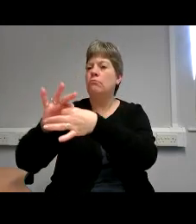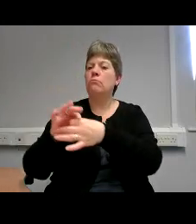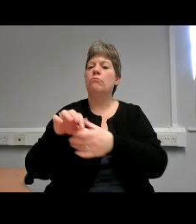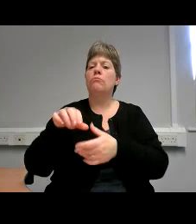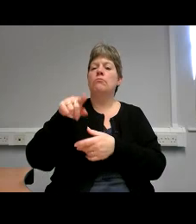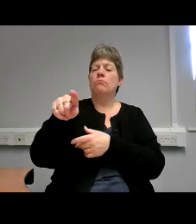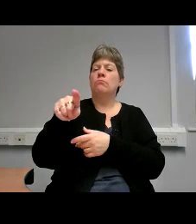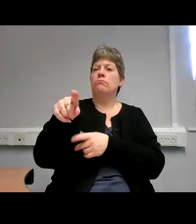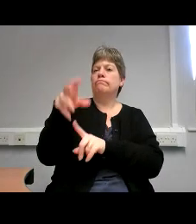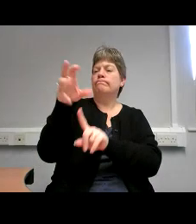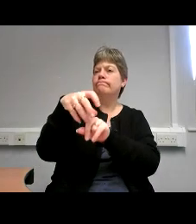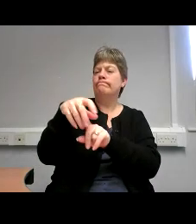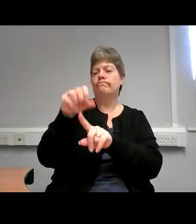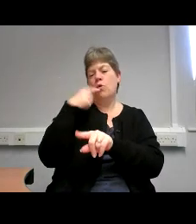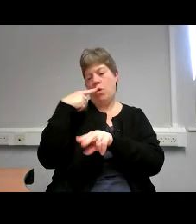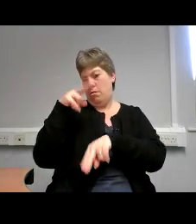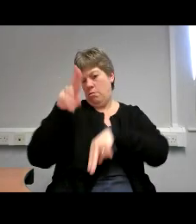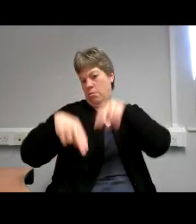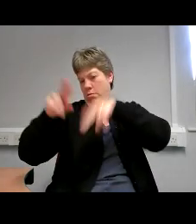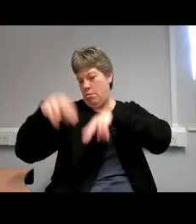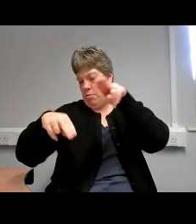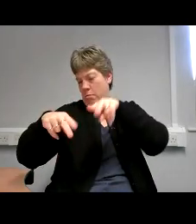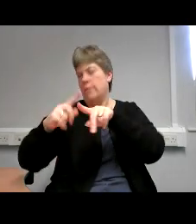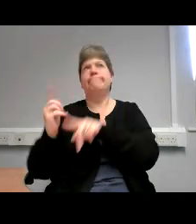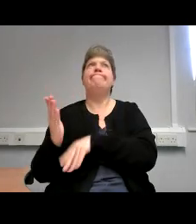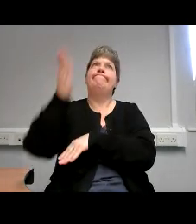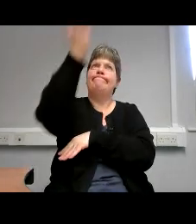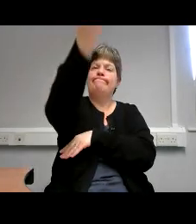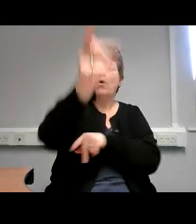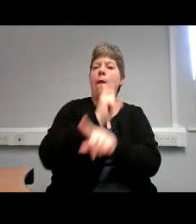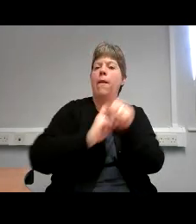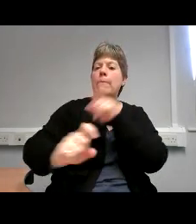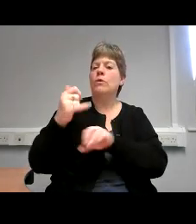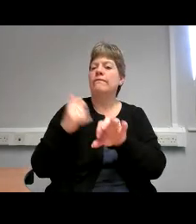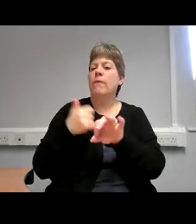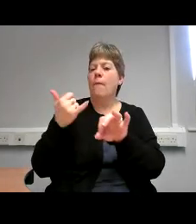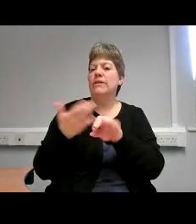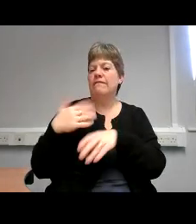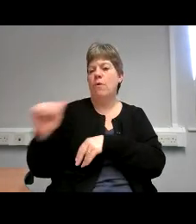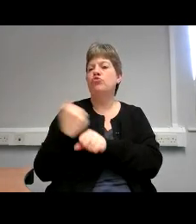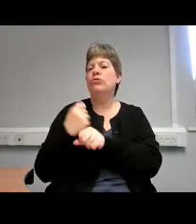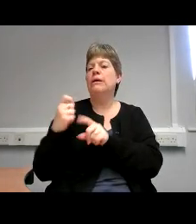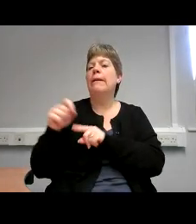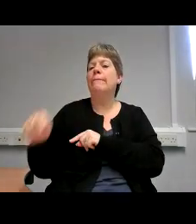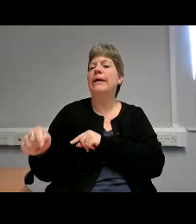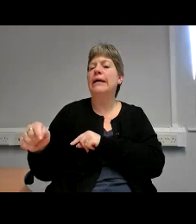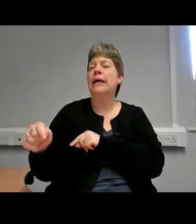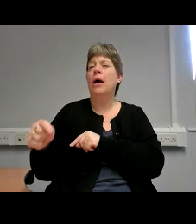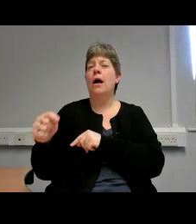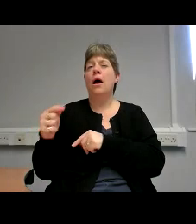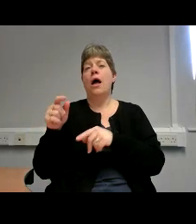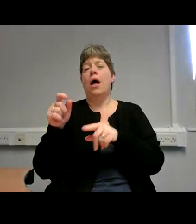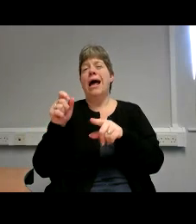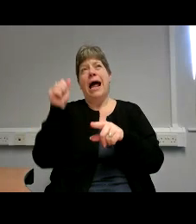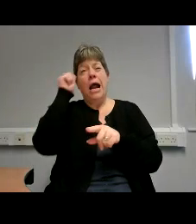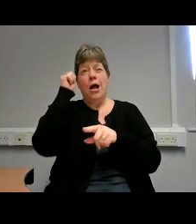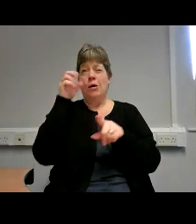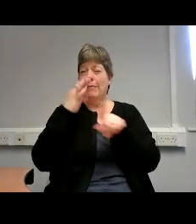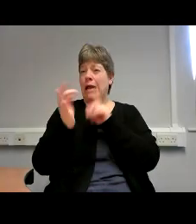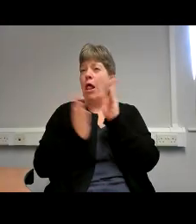triage people over to the community pharmacy. And what we're finding is, particularly over Christmas, there's